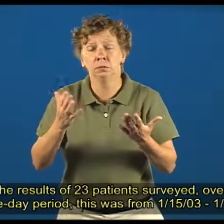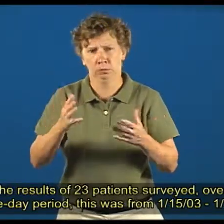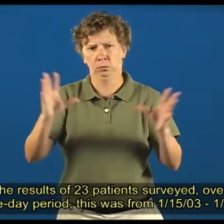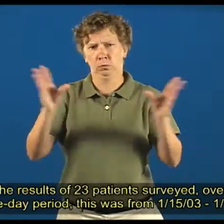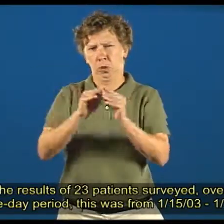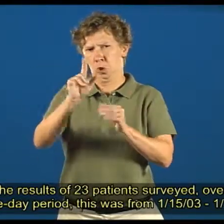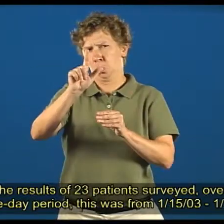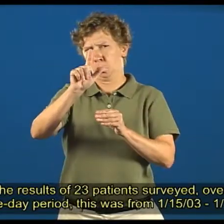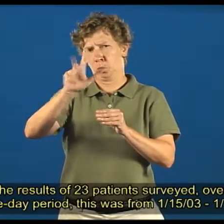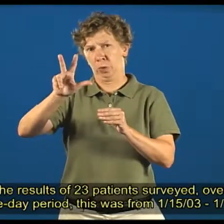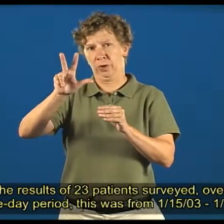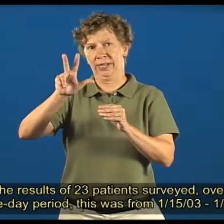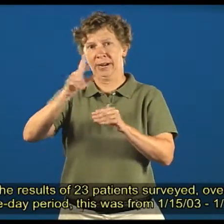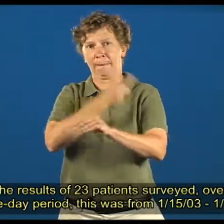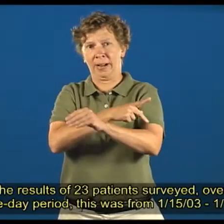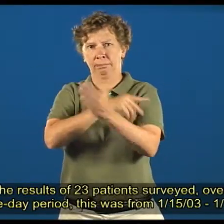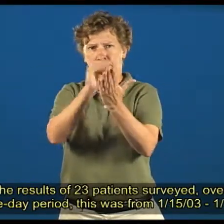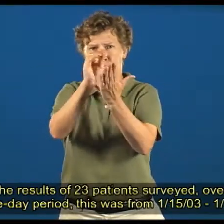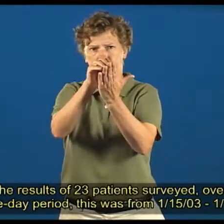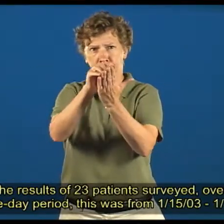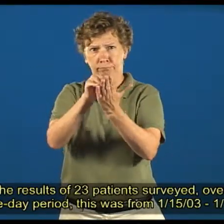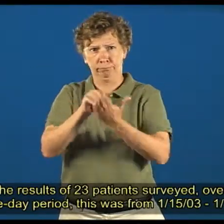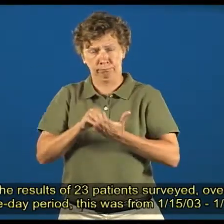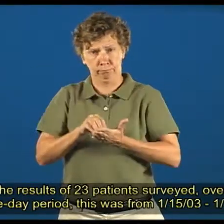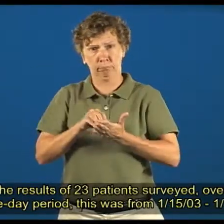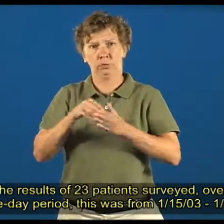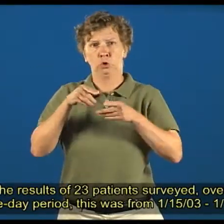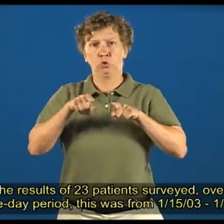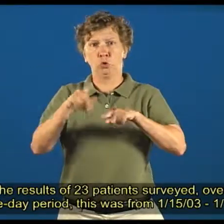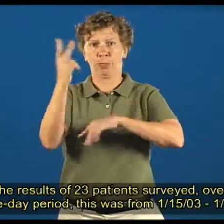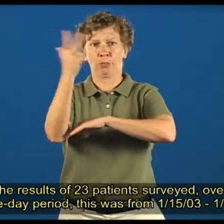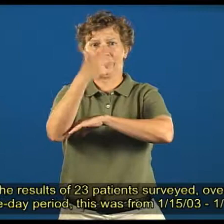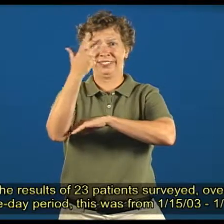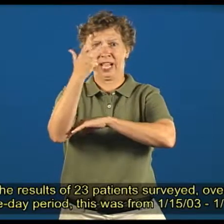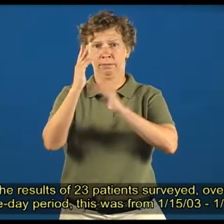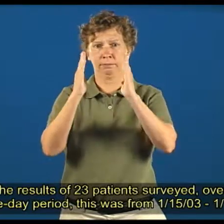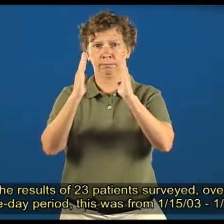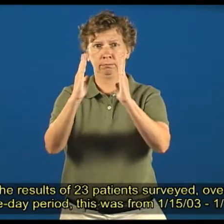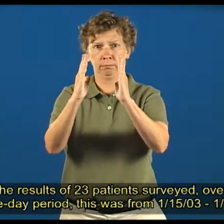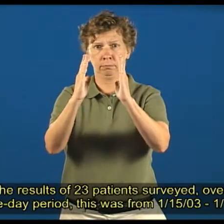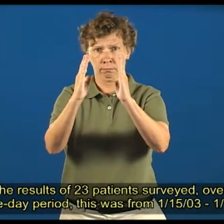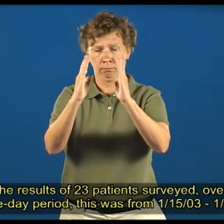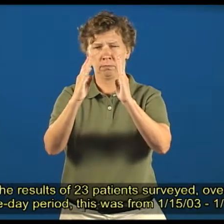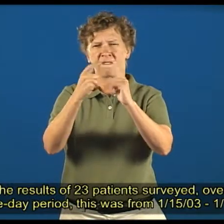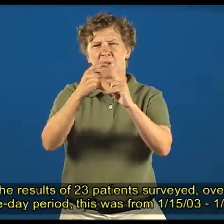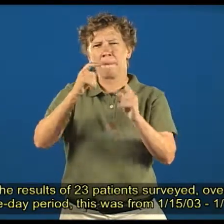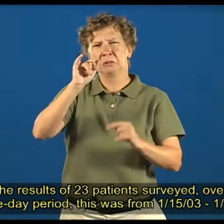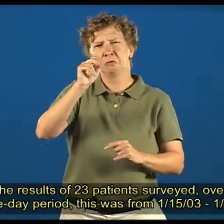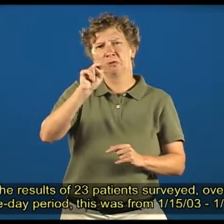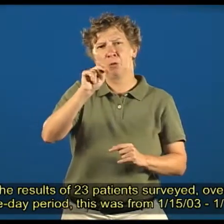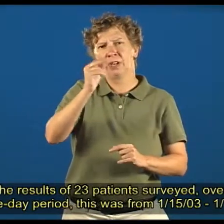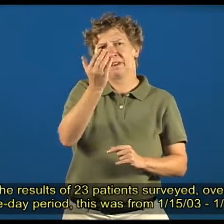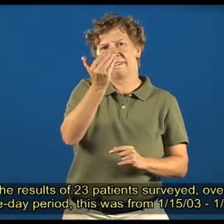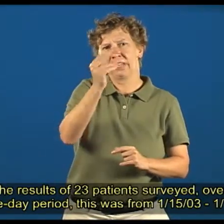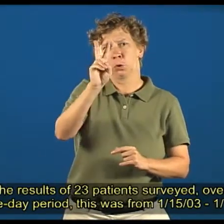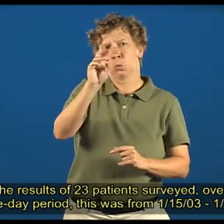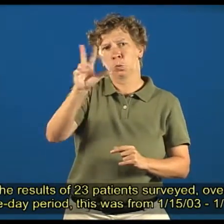The results of 23 patients surveyed over a 3-day period, this was from January